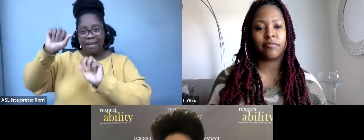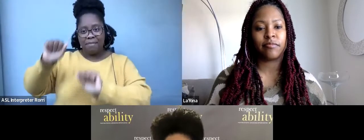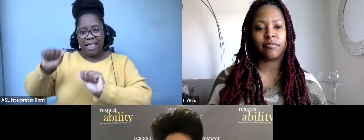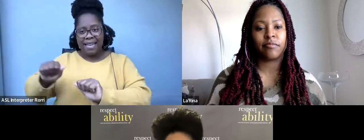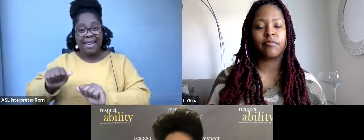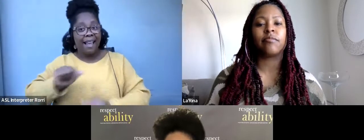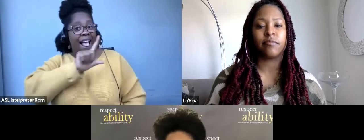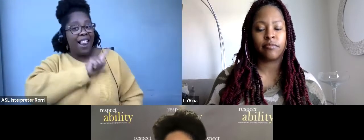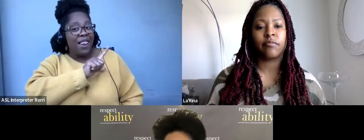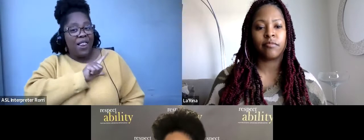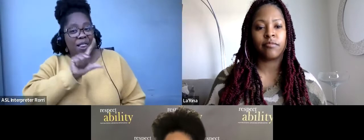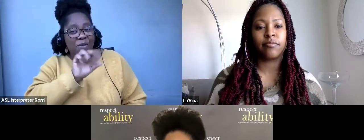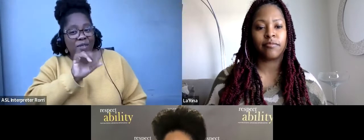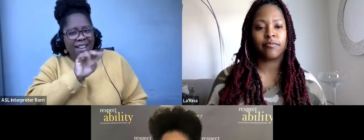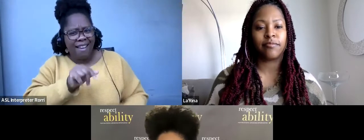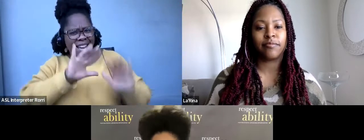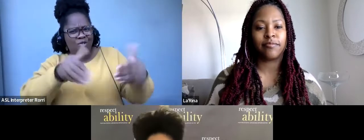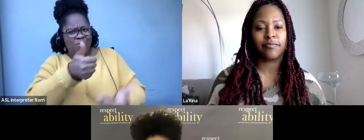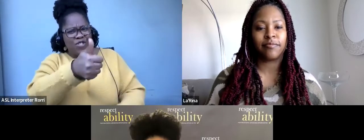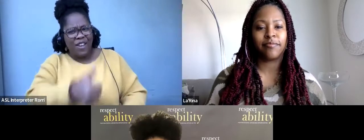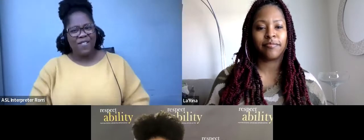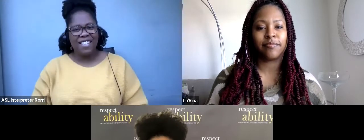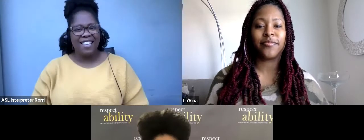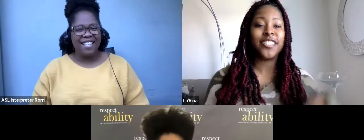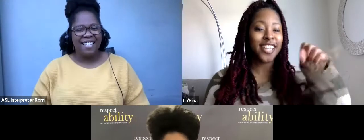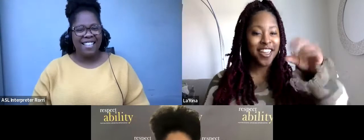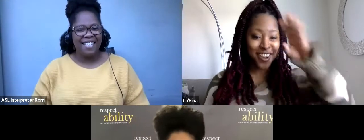Lorena, welcome. And why don't you introduce yourself?